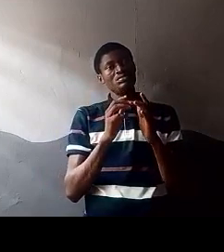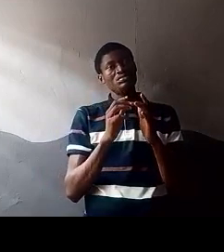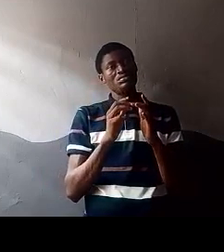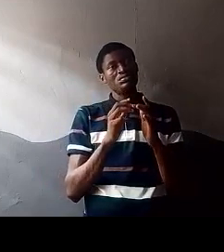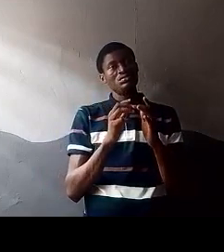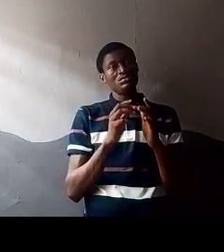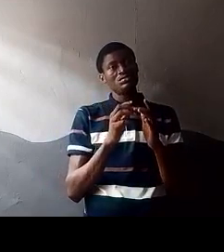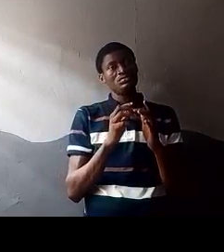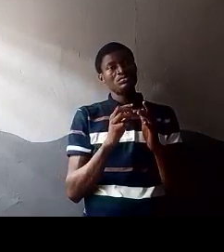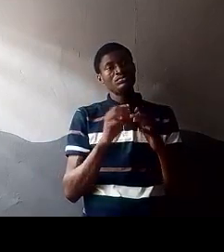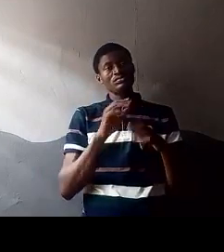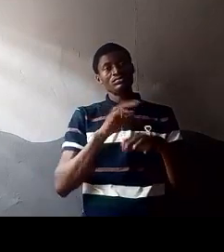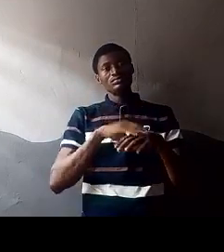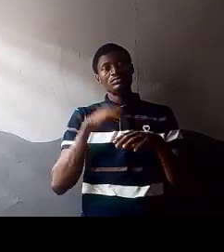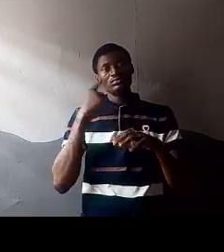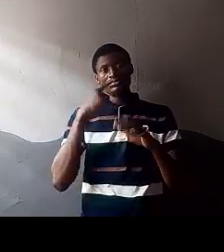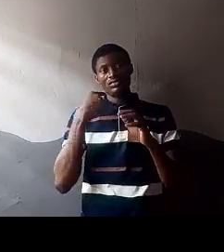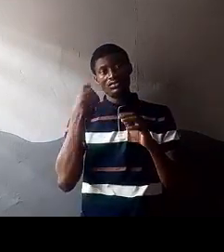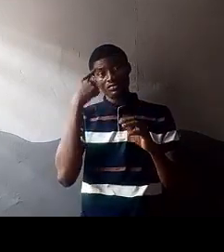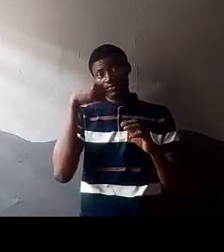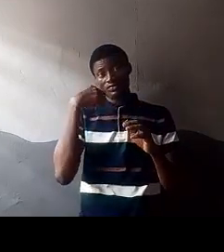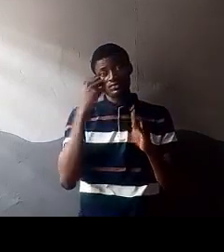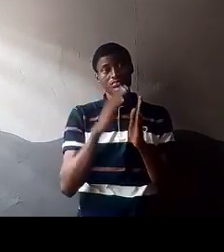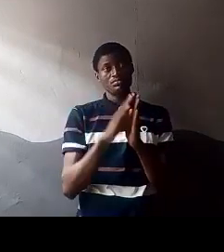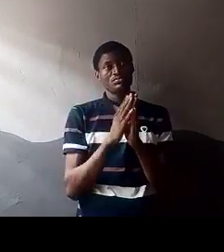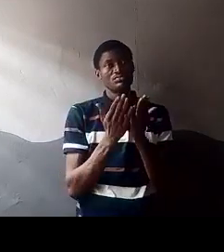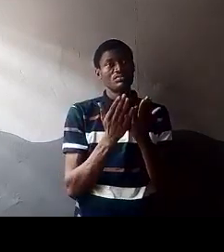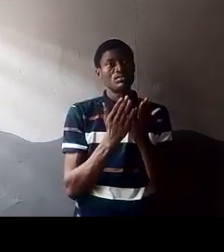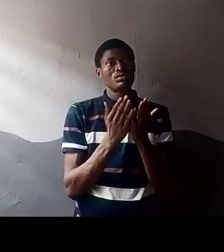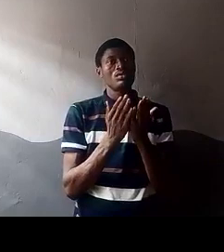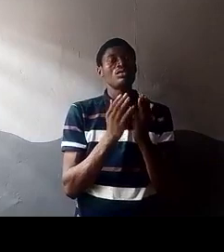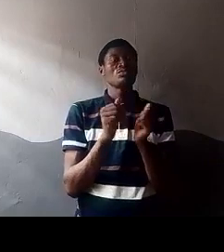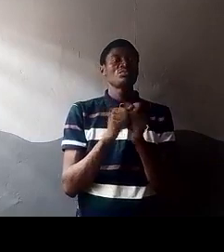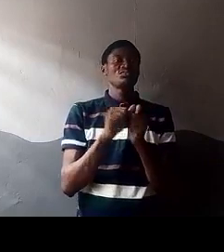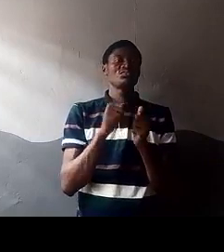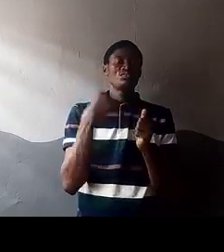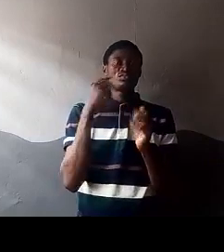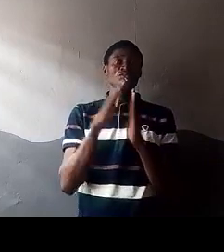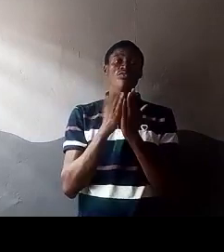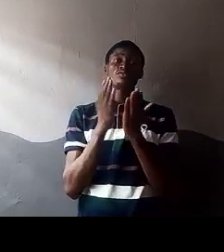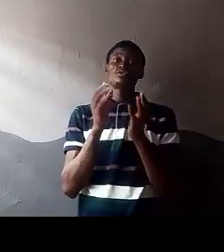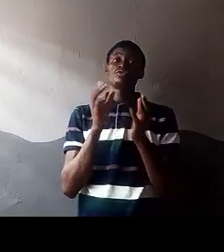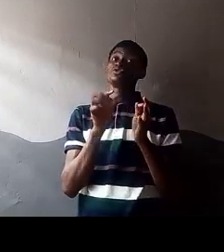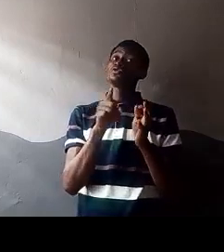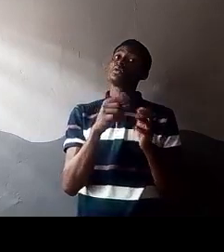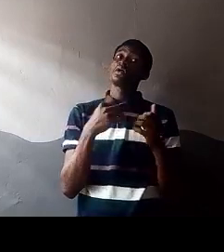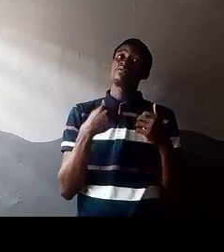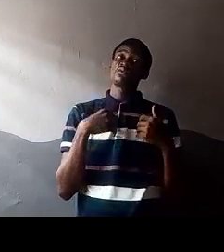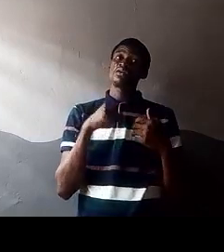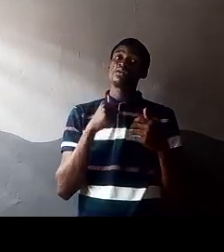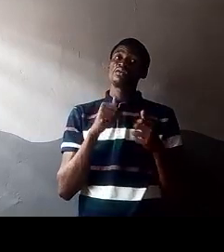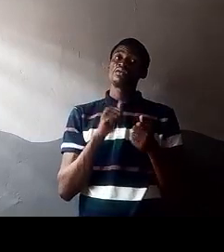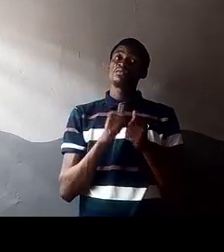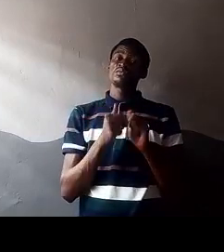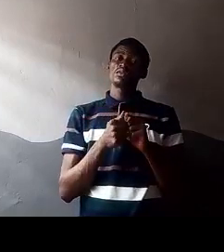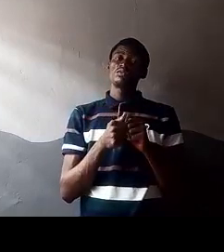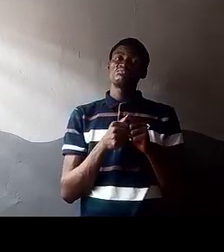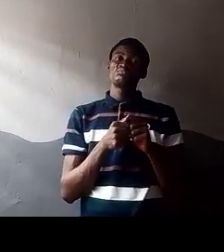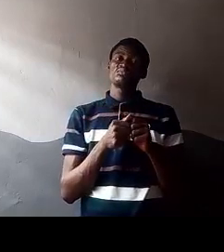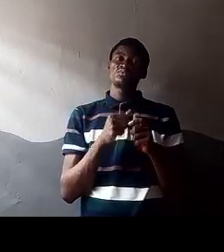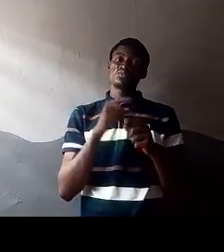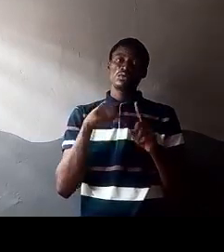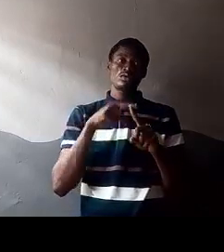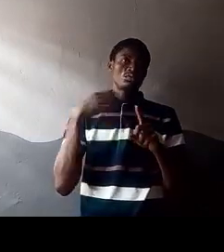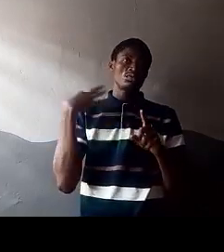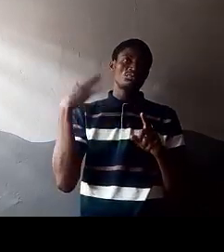Okay, I'm also on Facebook. A lot of other hosts are on Facebook too. So if you have any problems while applying, you could always reach out to